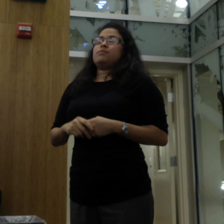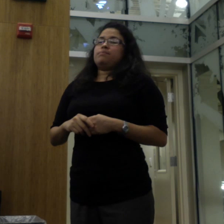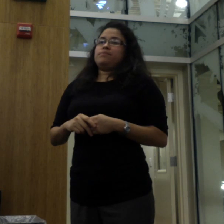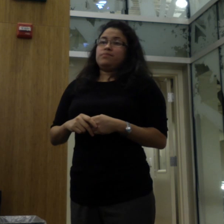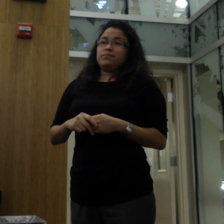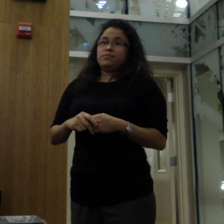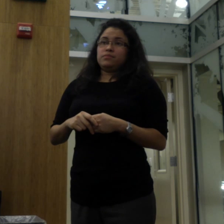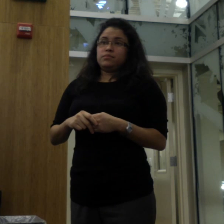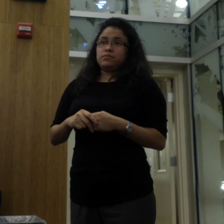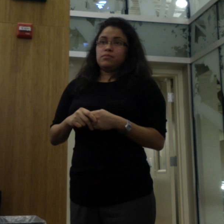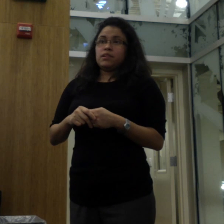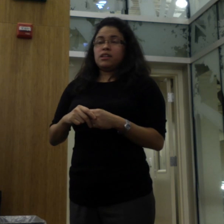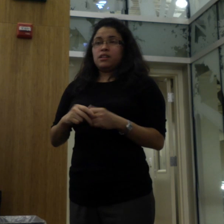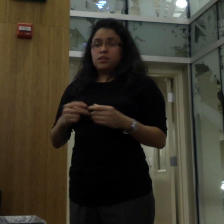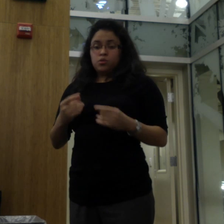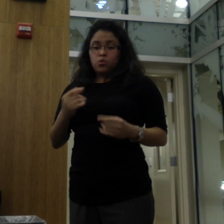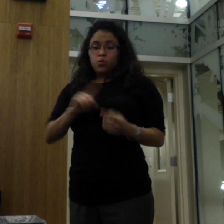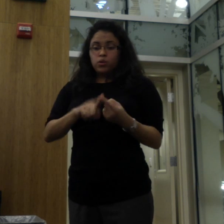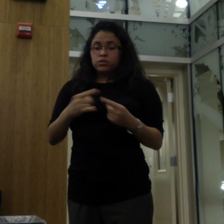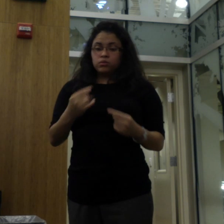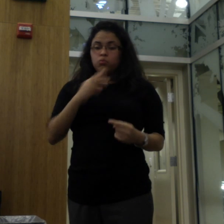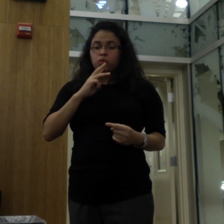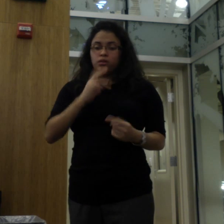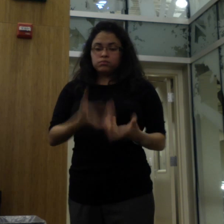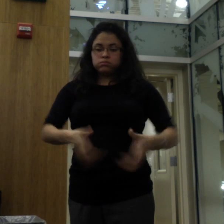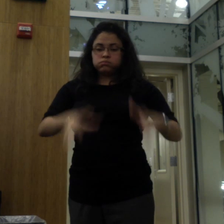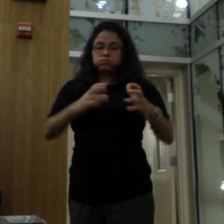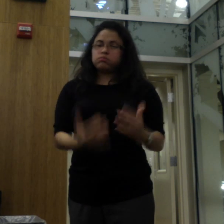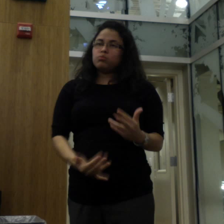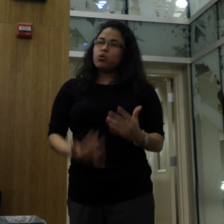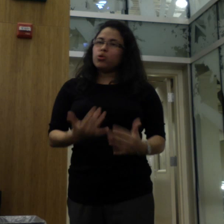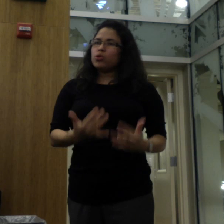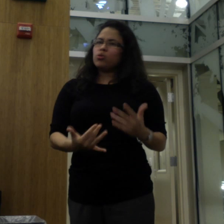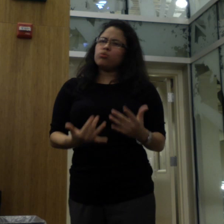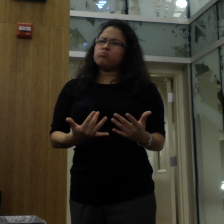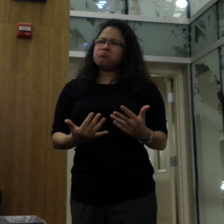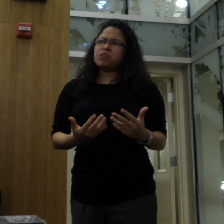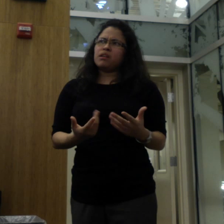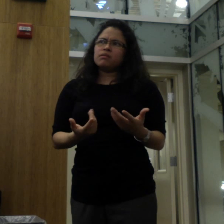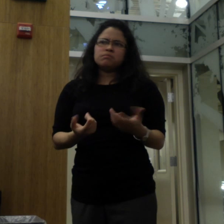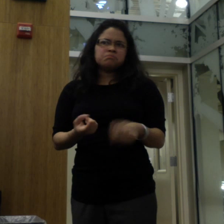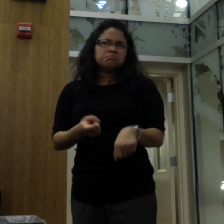long, and you're boiling it, how long do you need to let that water boil?